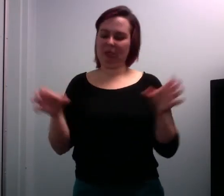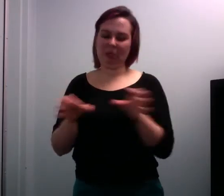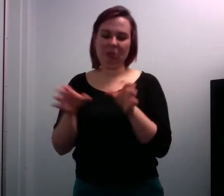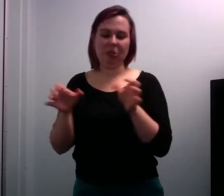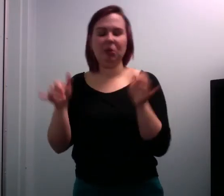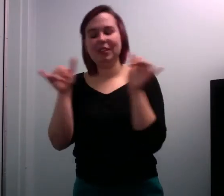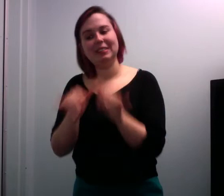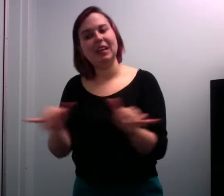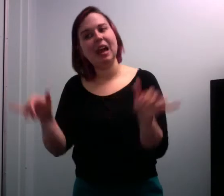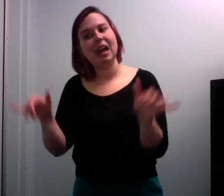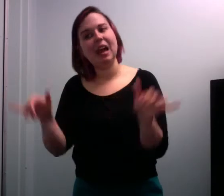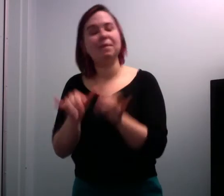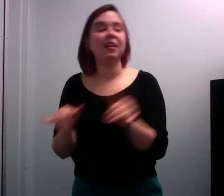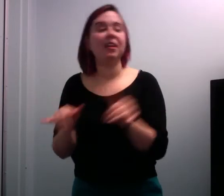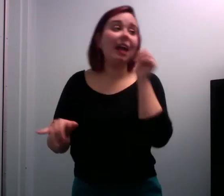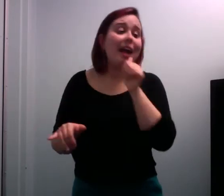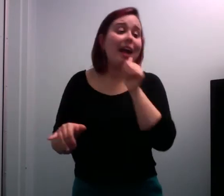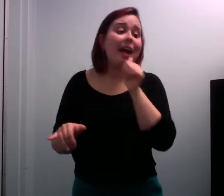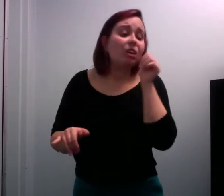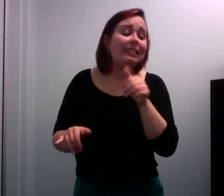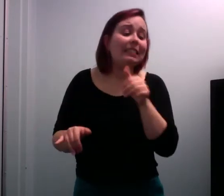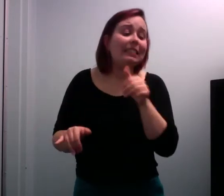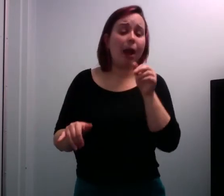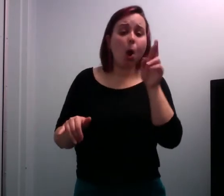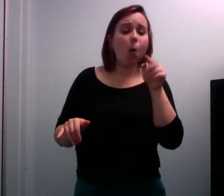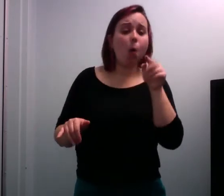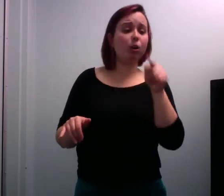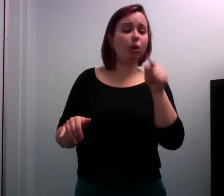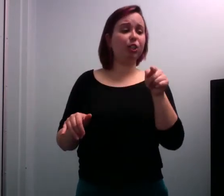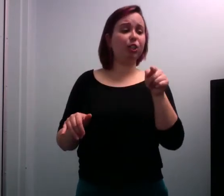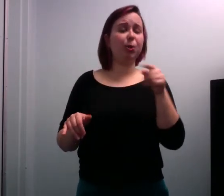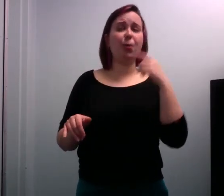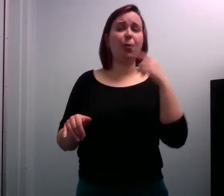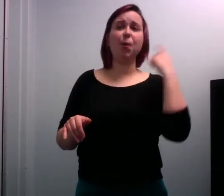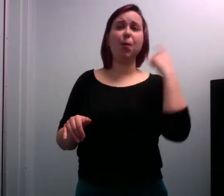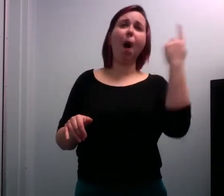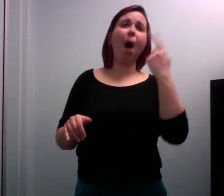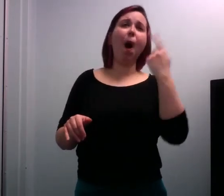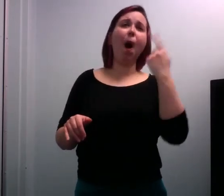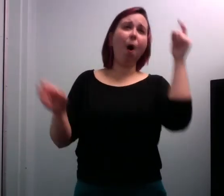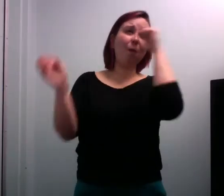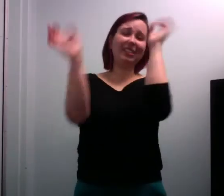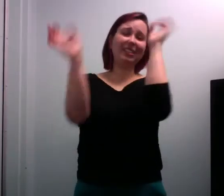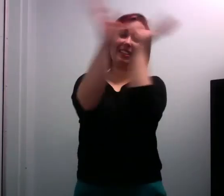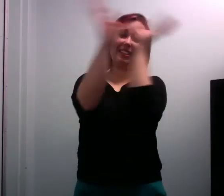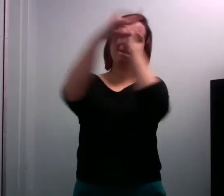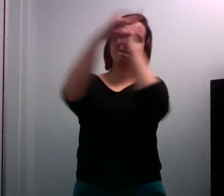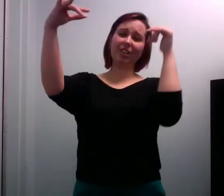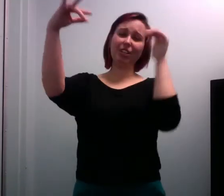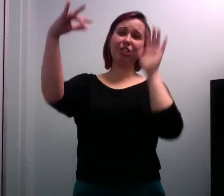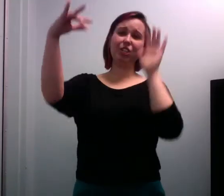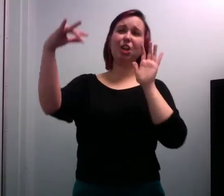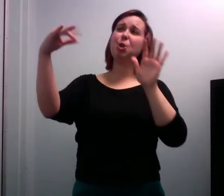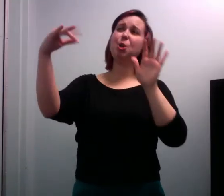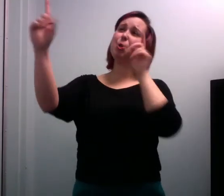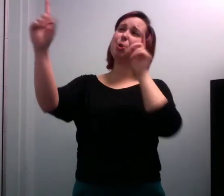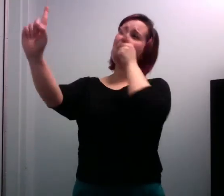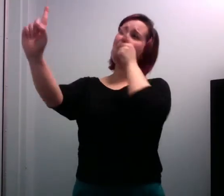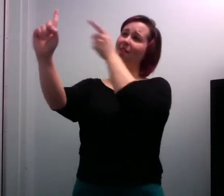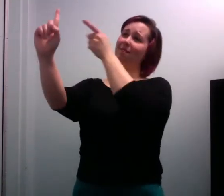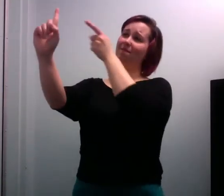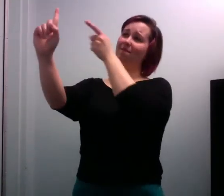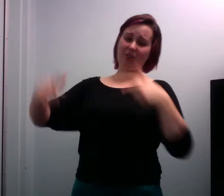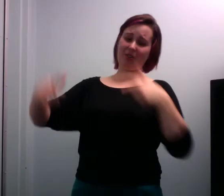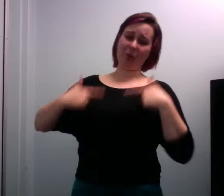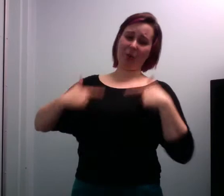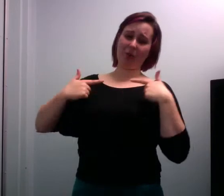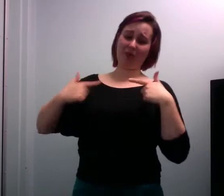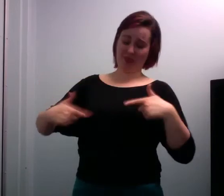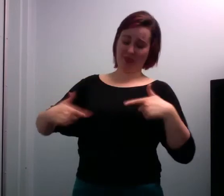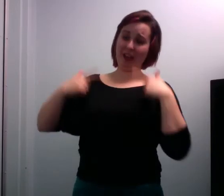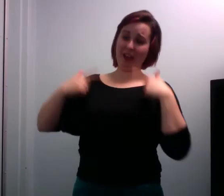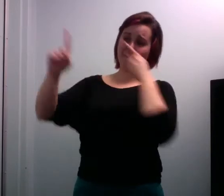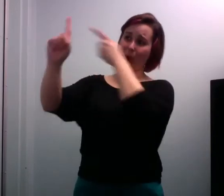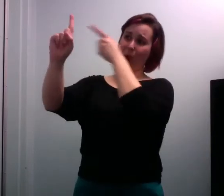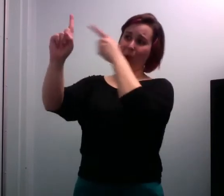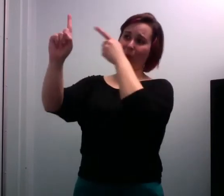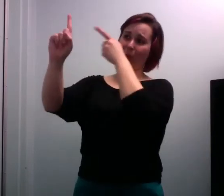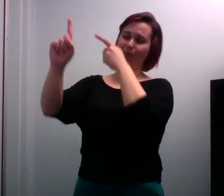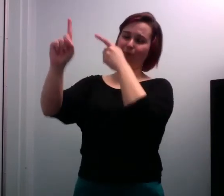your mind a vision of your beautiful cathedral? Our minds are very powerful tools.